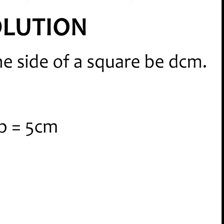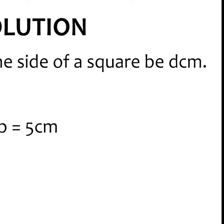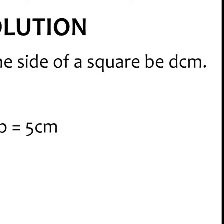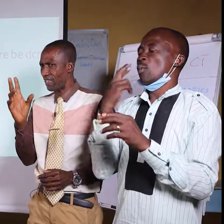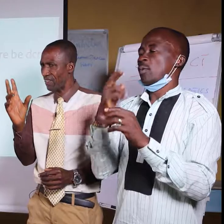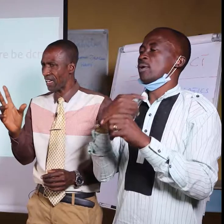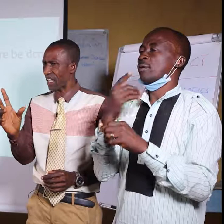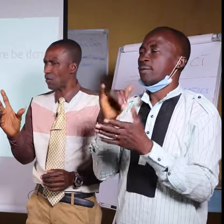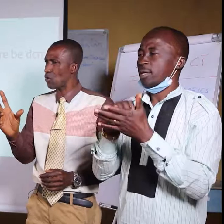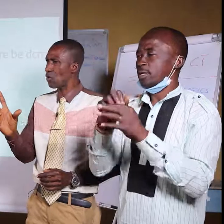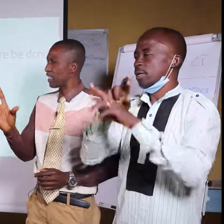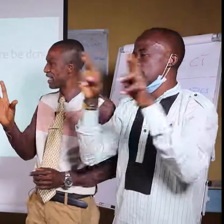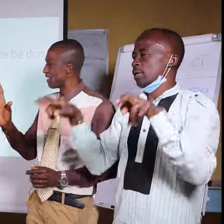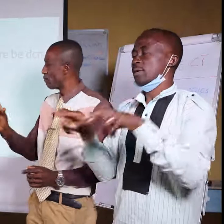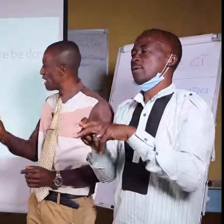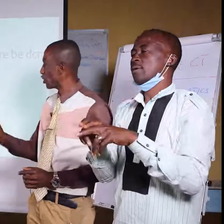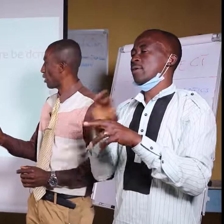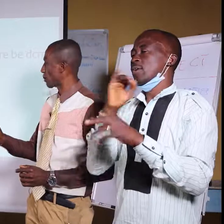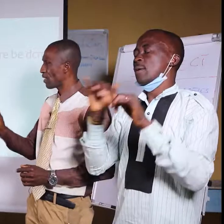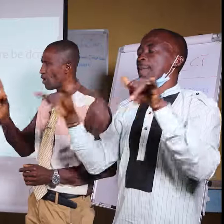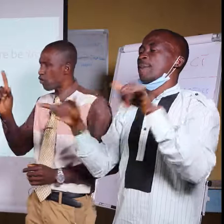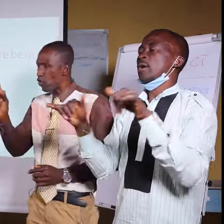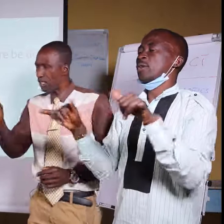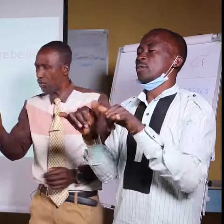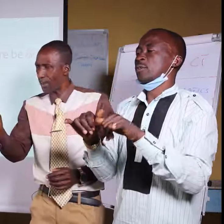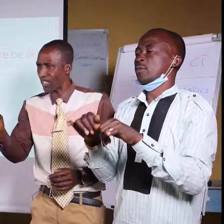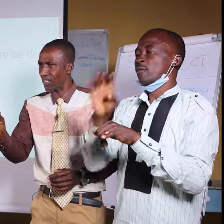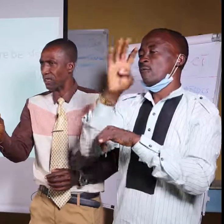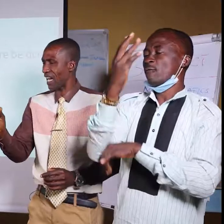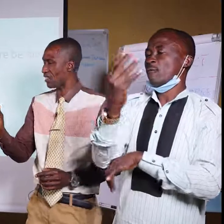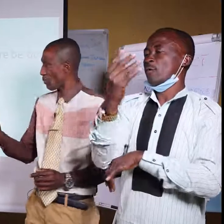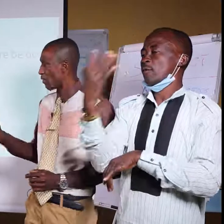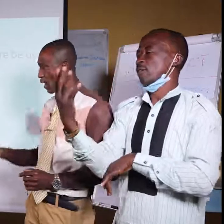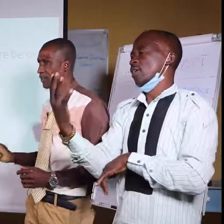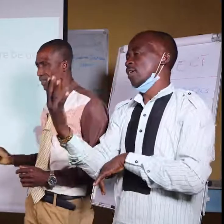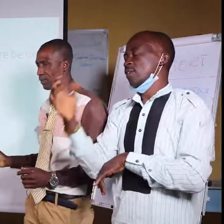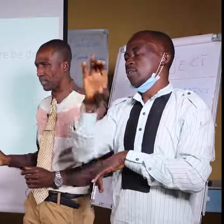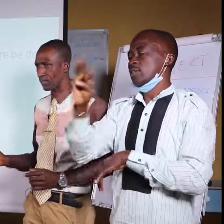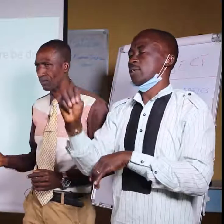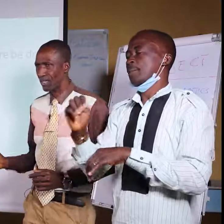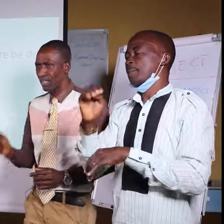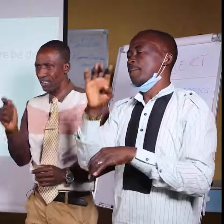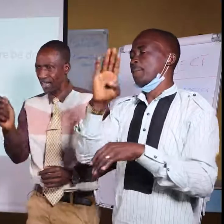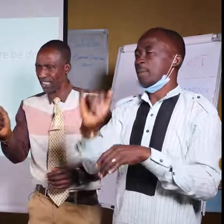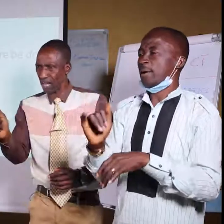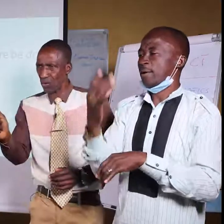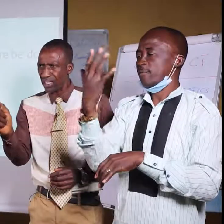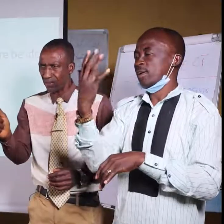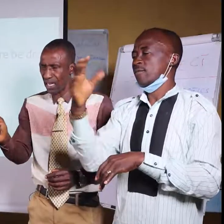told that the rectangle is measured 45 centimeters by 5 centimeters.